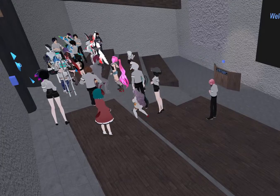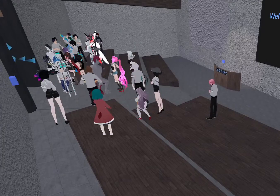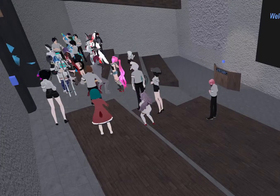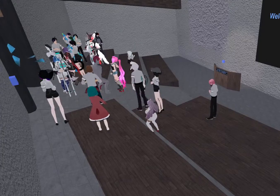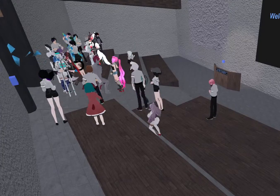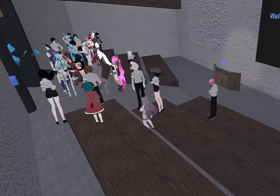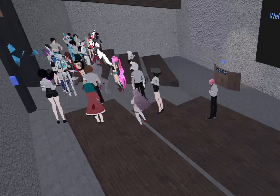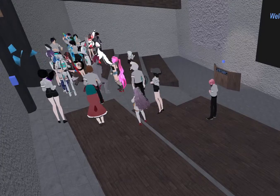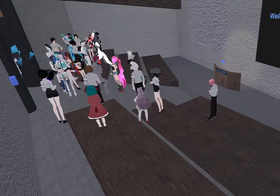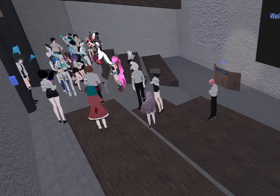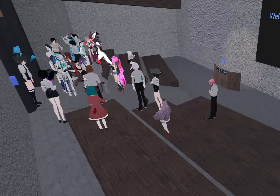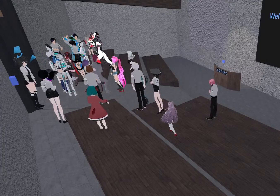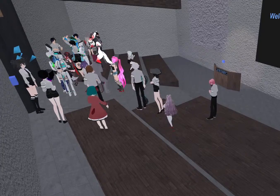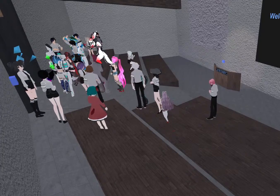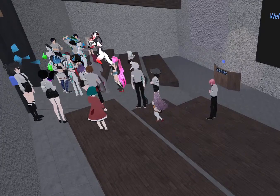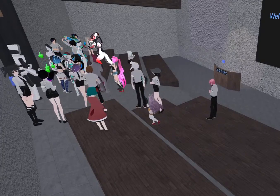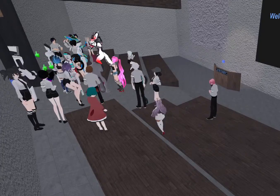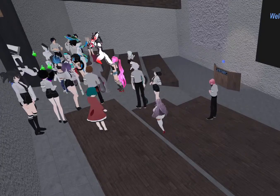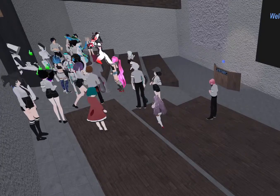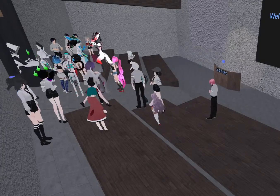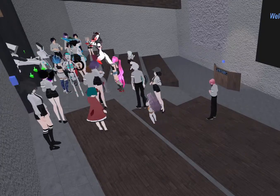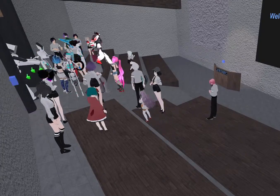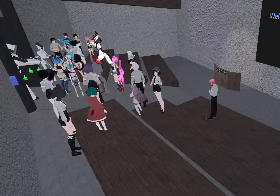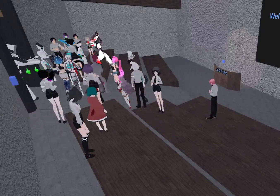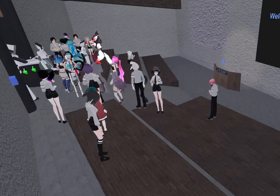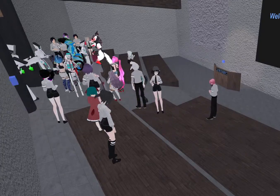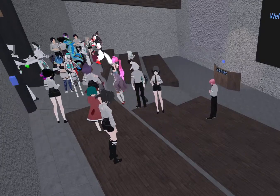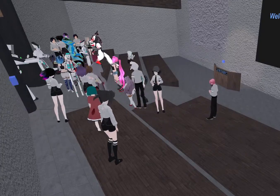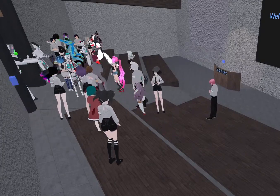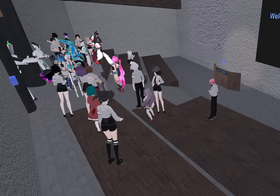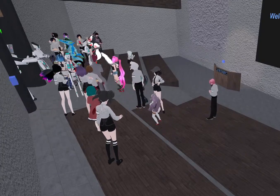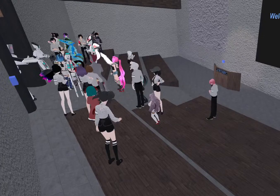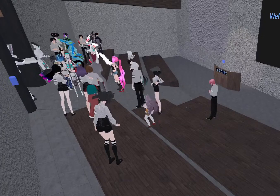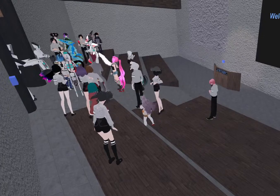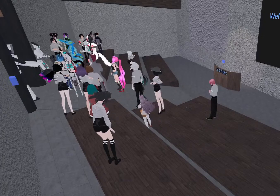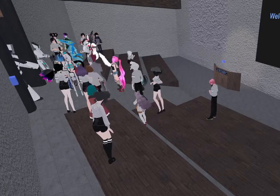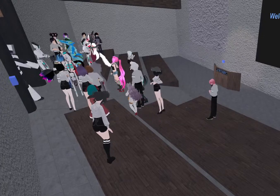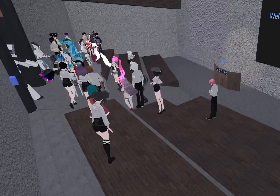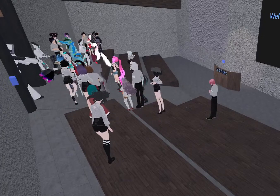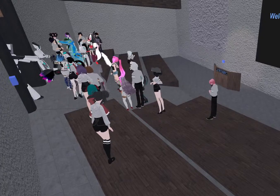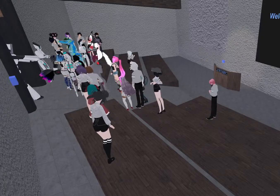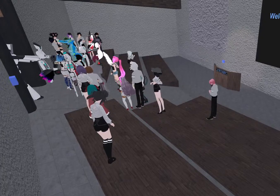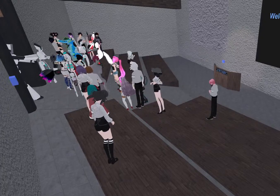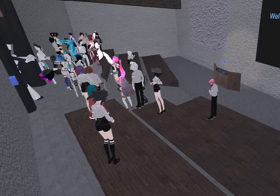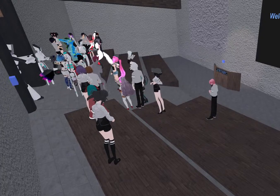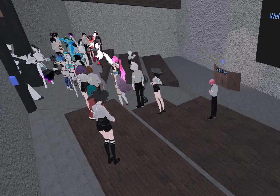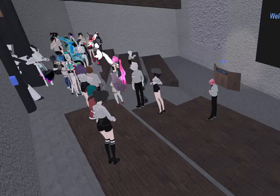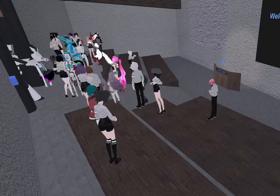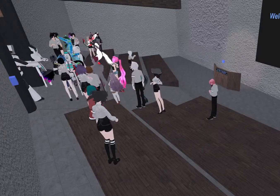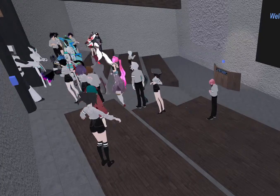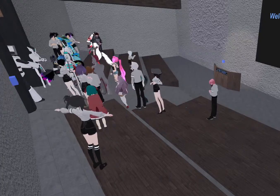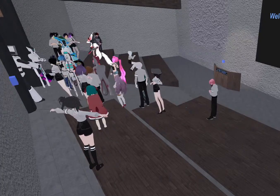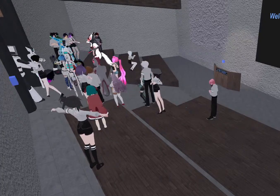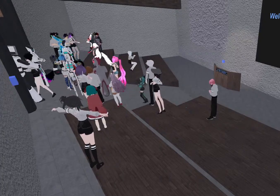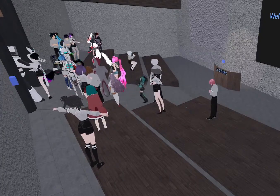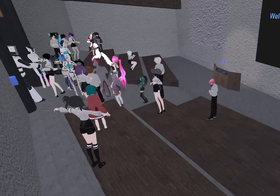do. Yep. And I was like, I gotta take advantage of this. Let me see if the photo Yeah. Okay.